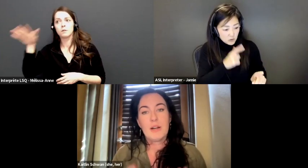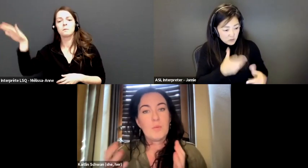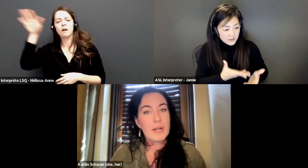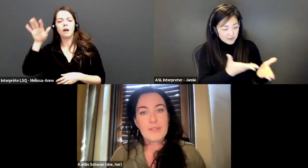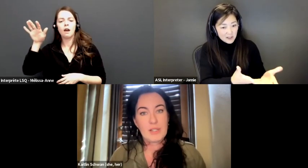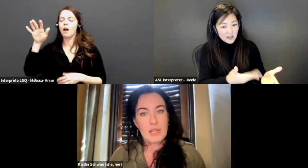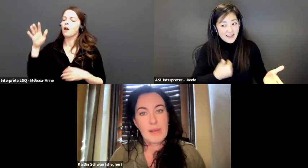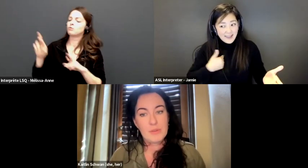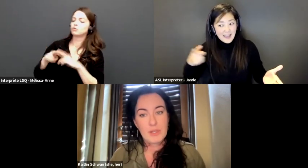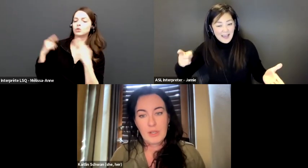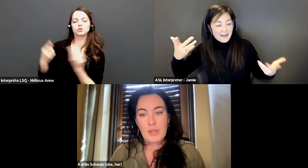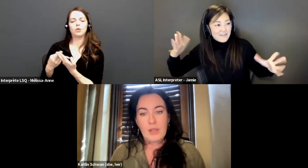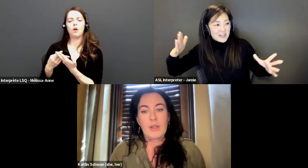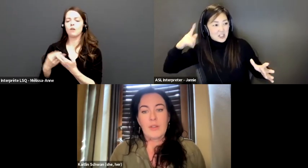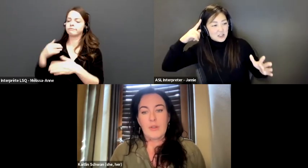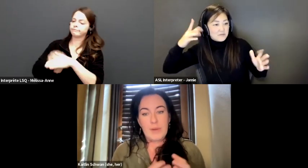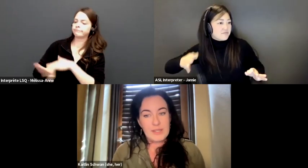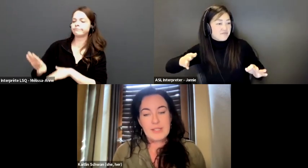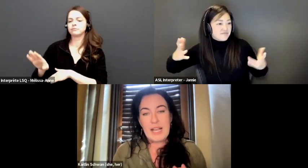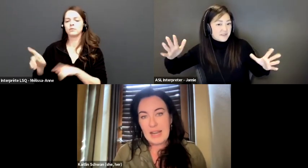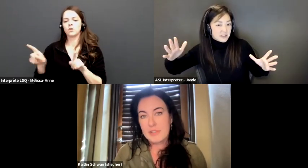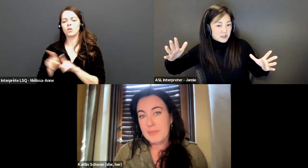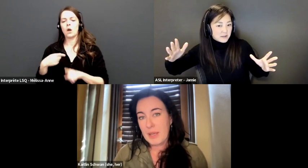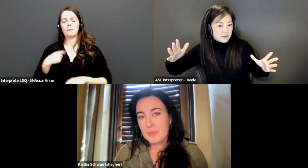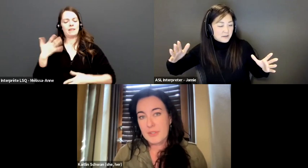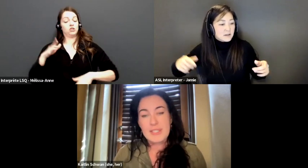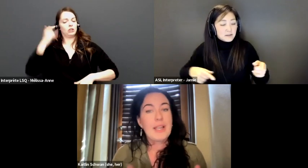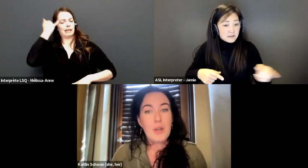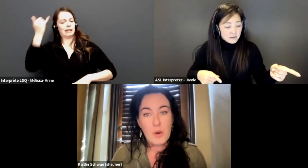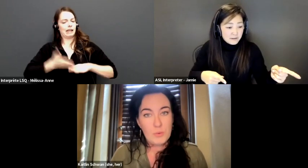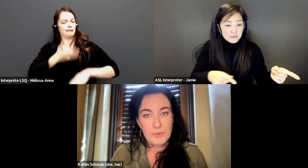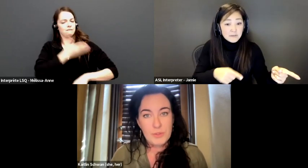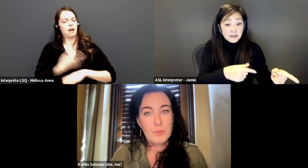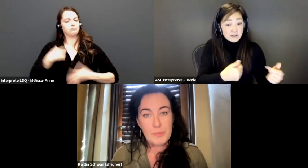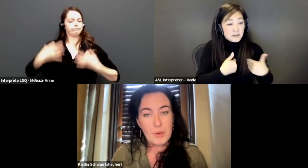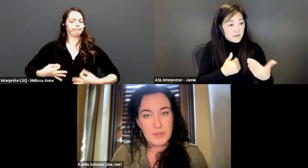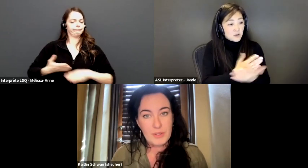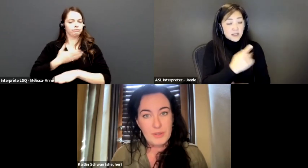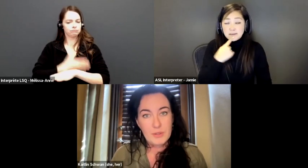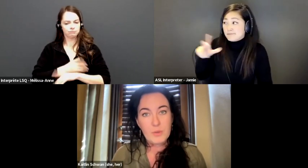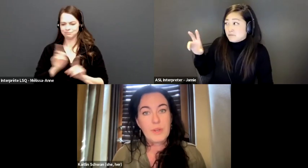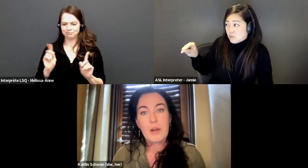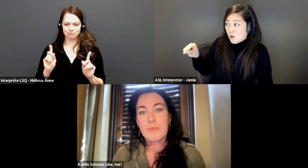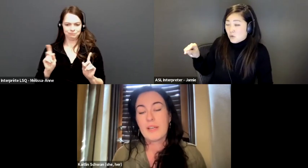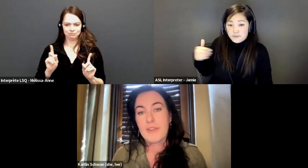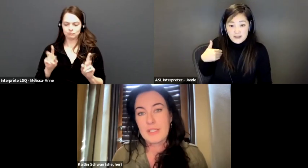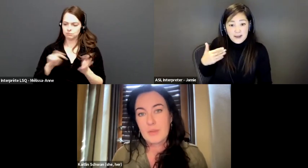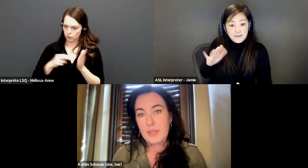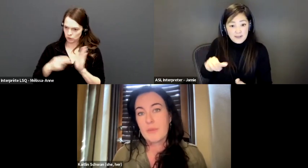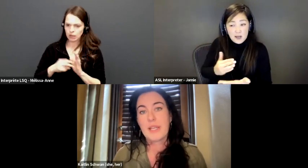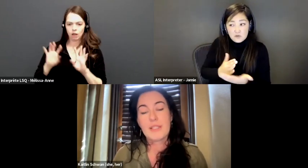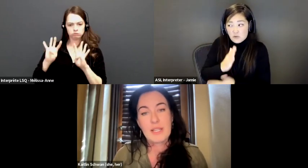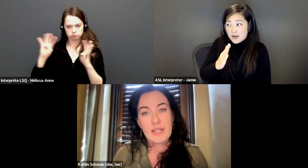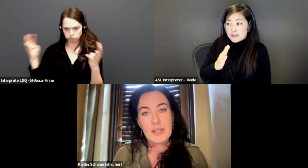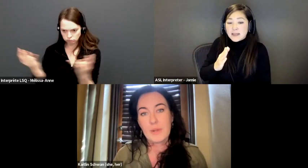idea of what is going to come out. Residents have to be able to say no to a proposal without being evicted,